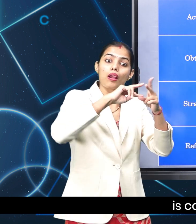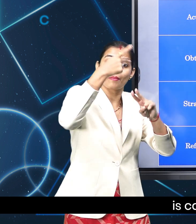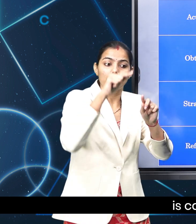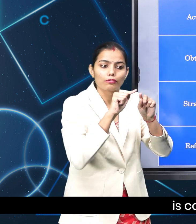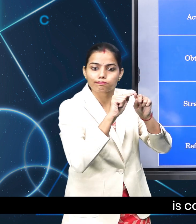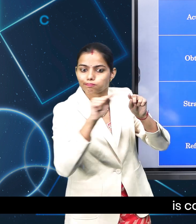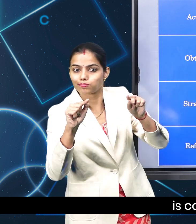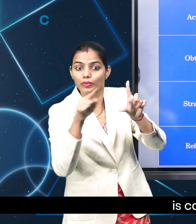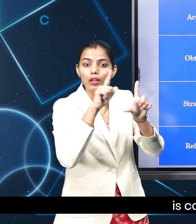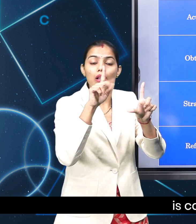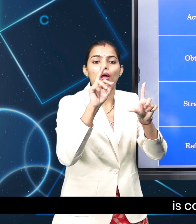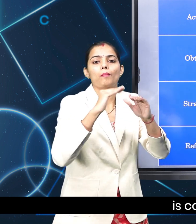obtuse angle.